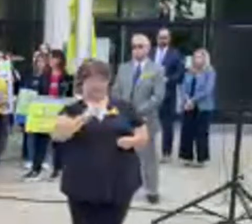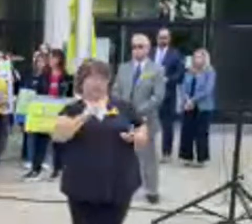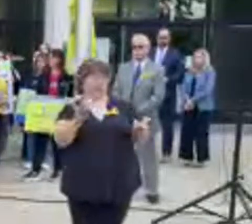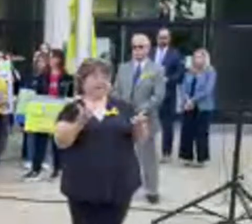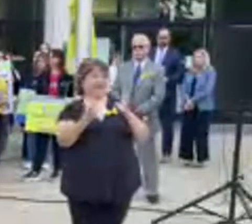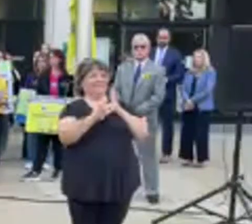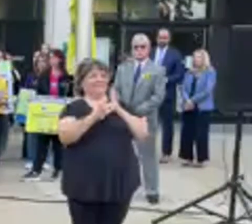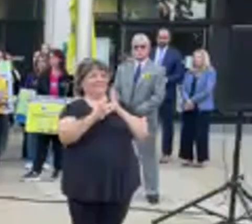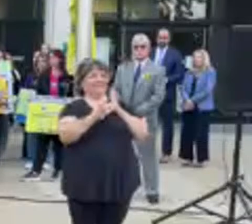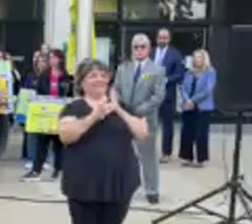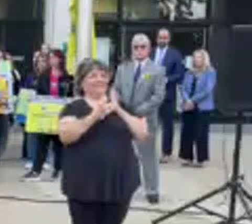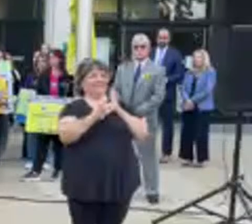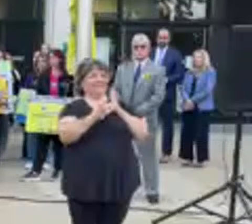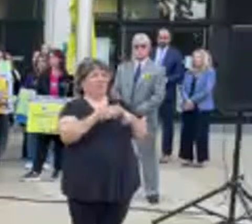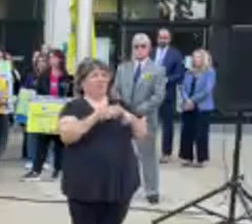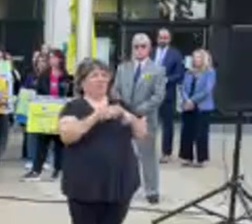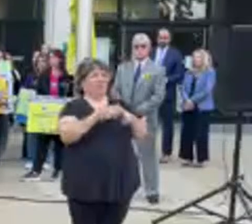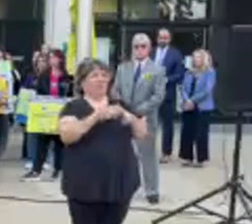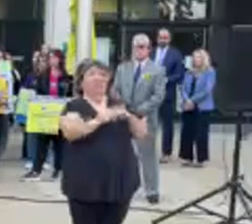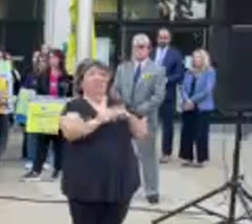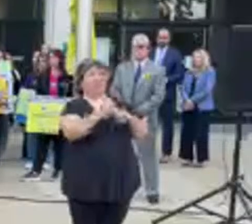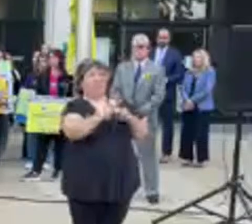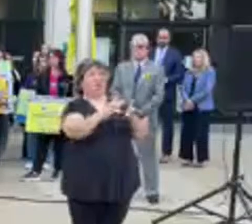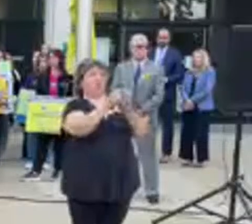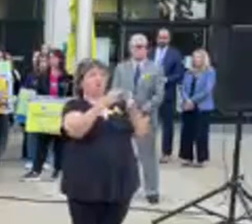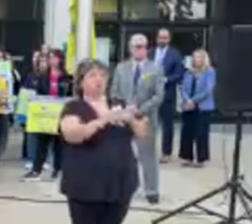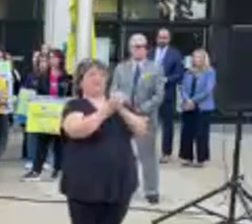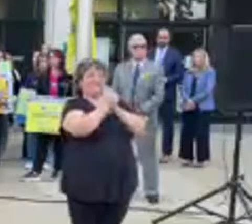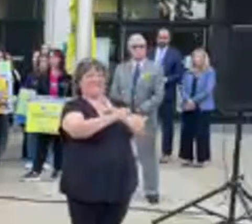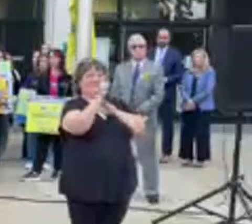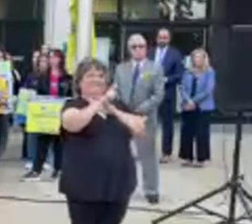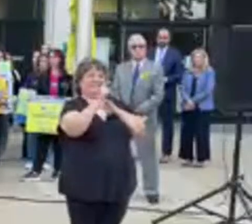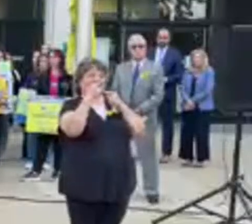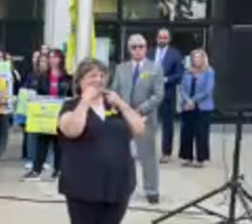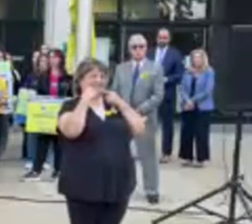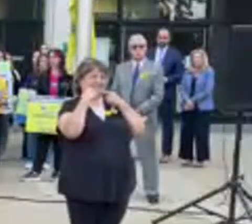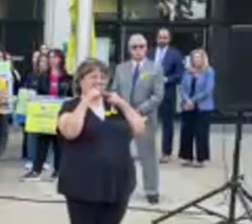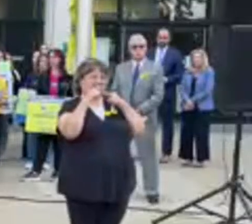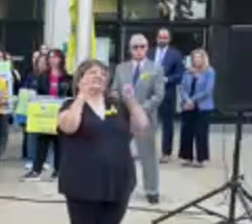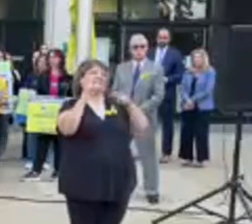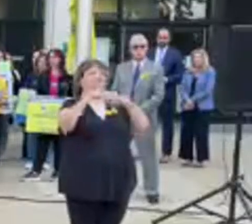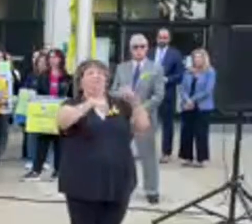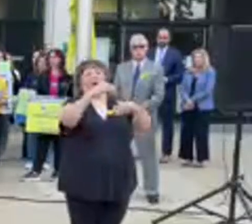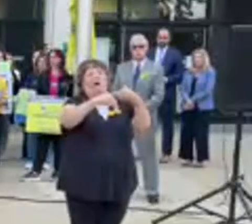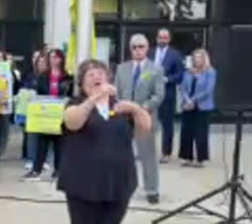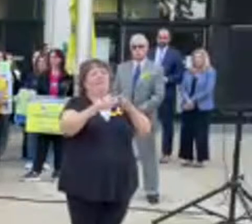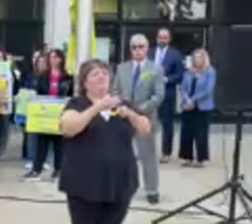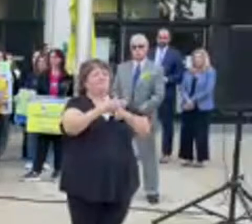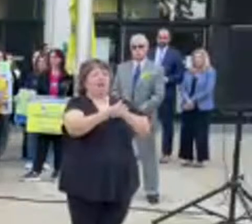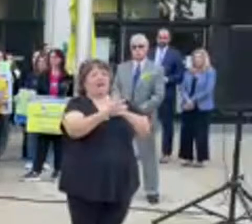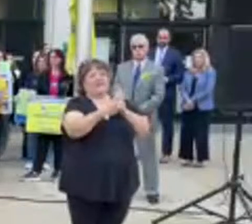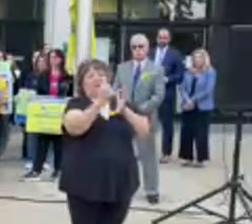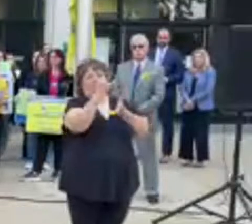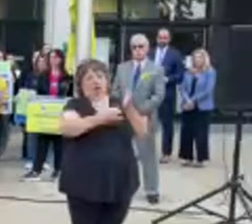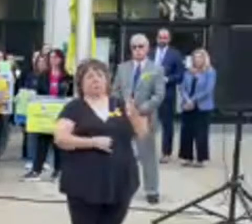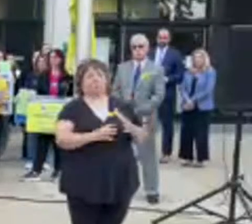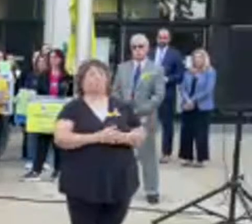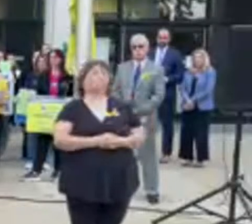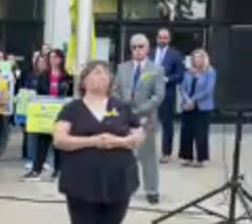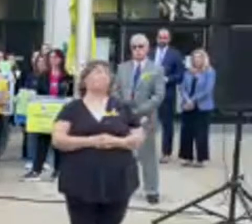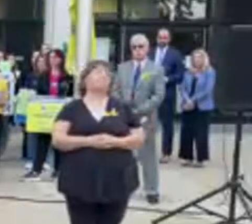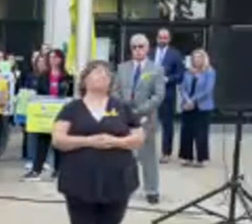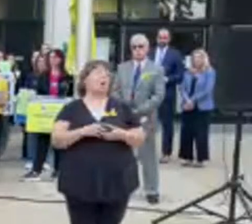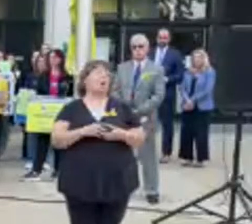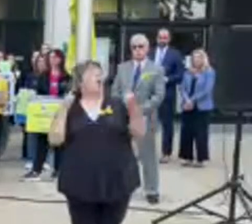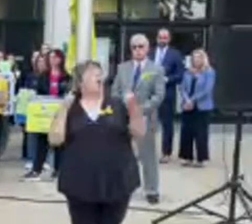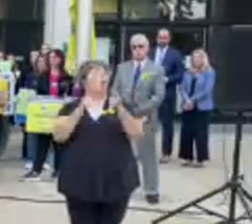as a technology hub in Western New York, producing graduates with skills needed to excel in the ever-evolving field of technical arts.